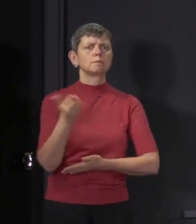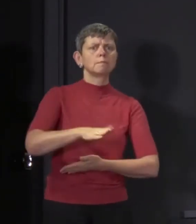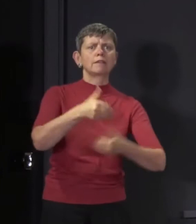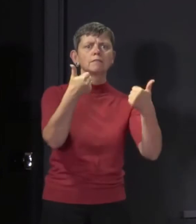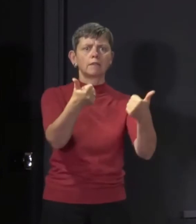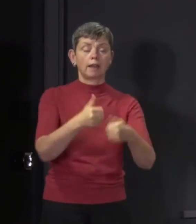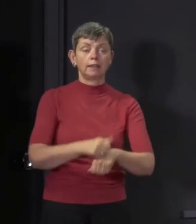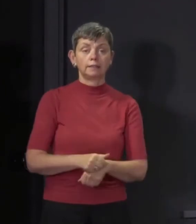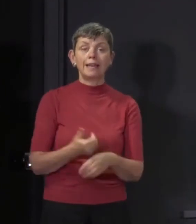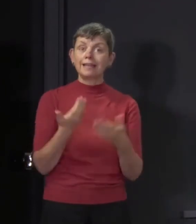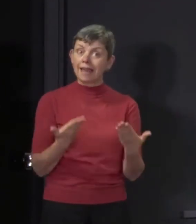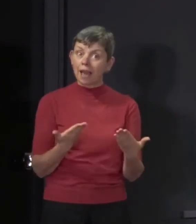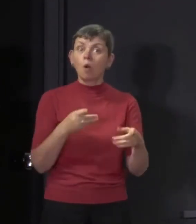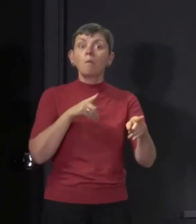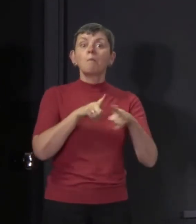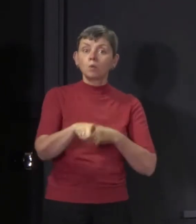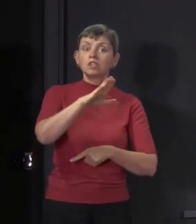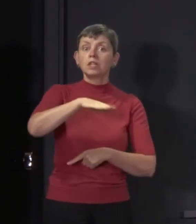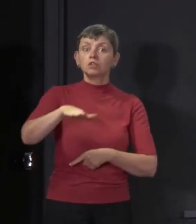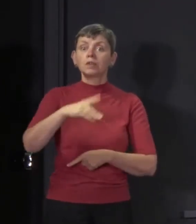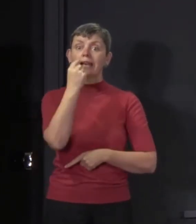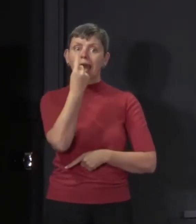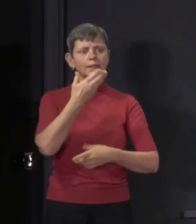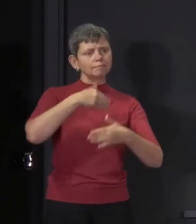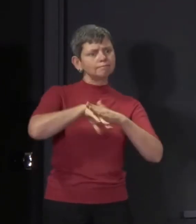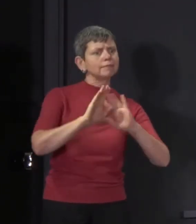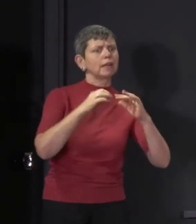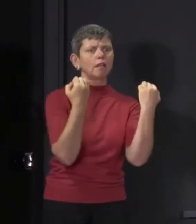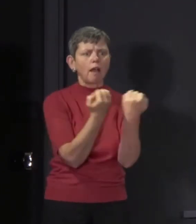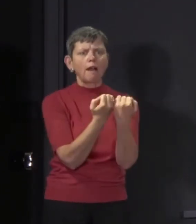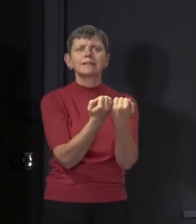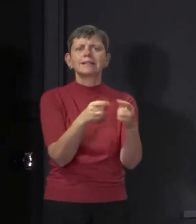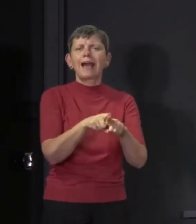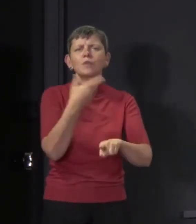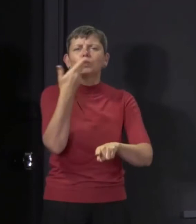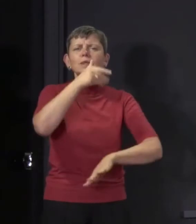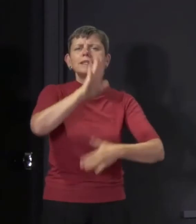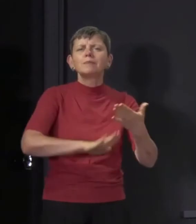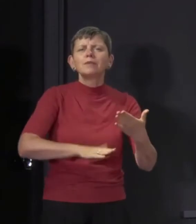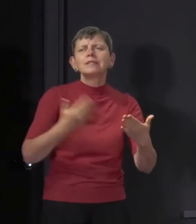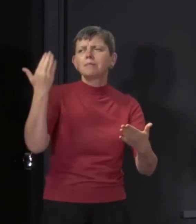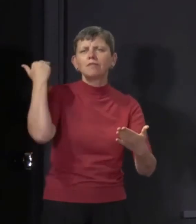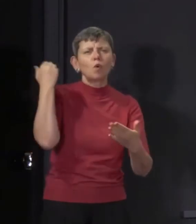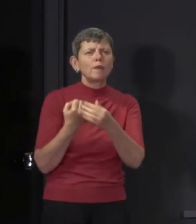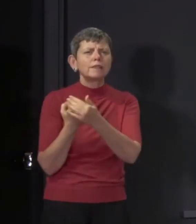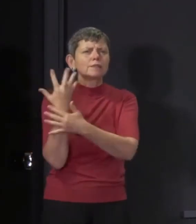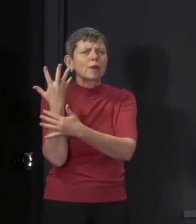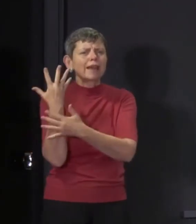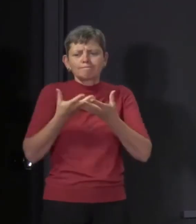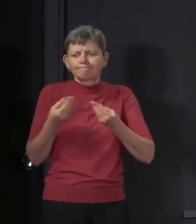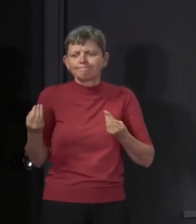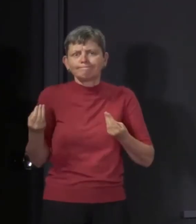majority of pupils are now able to have the classroom and the wider school experience that was lost back in the spring. And I don't think we